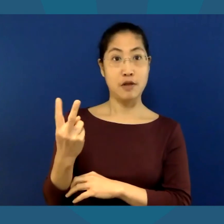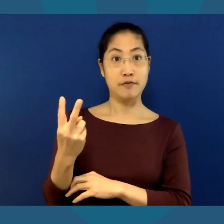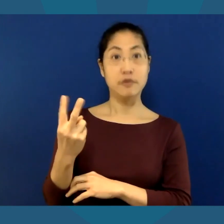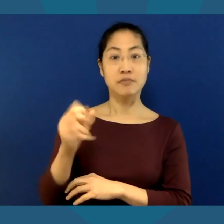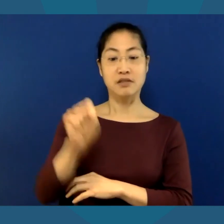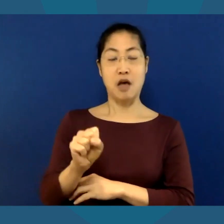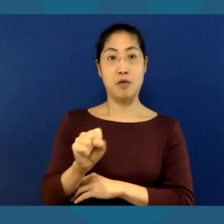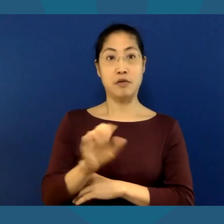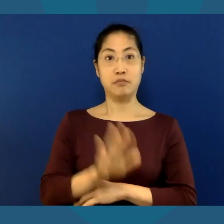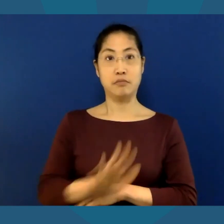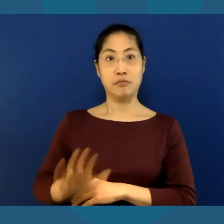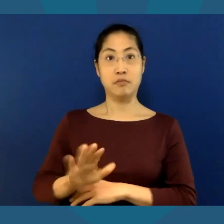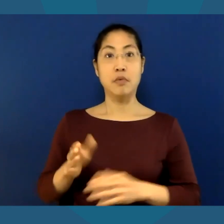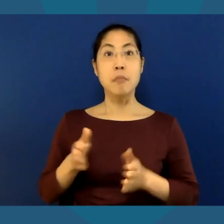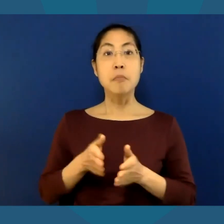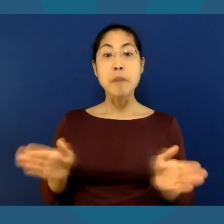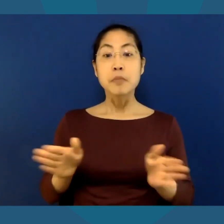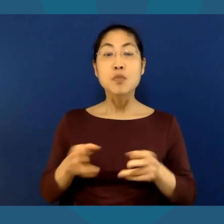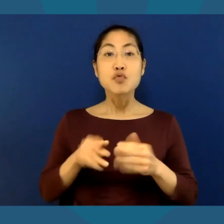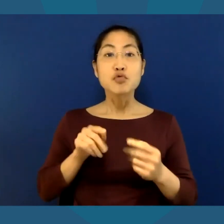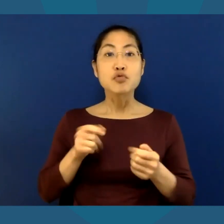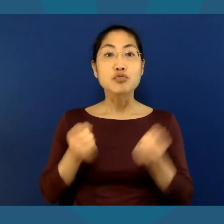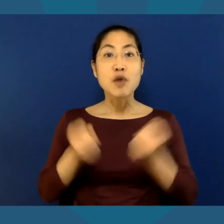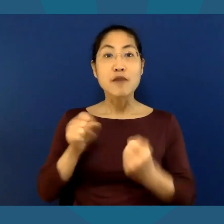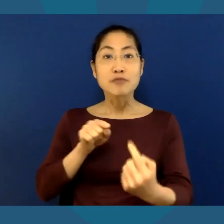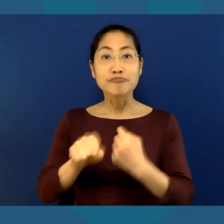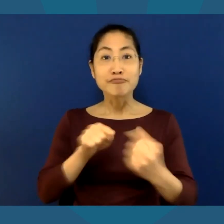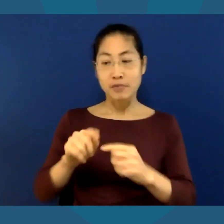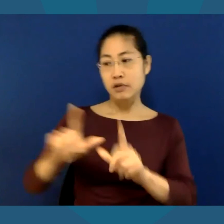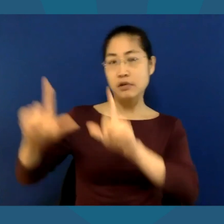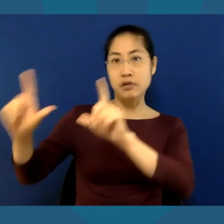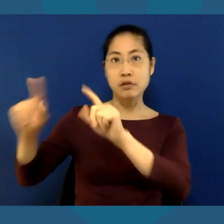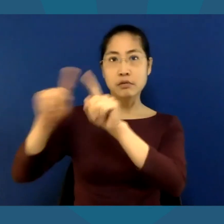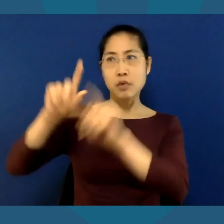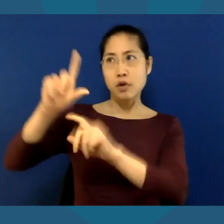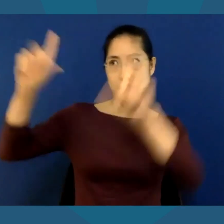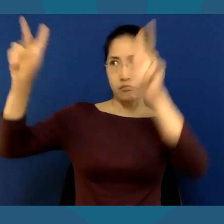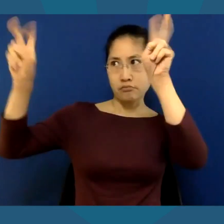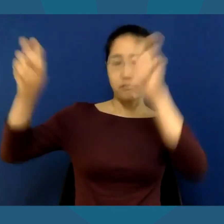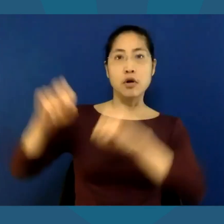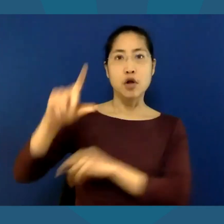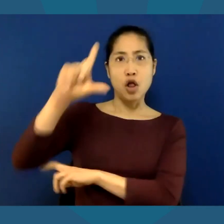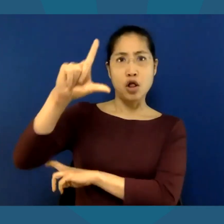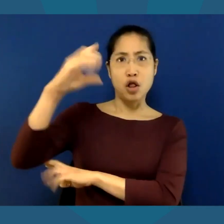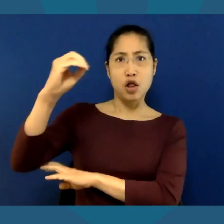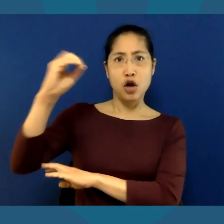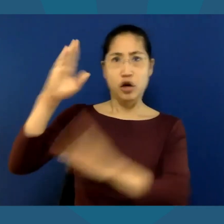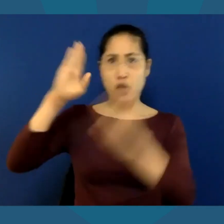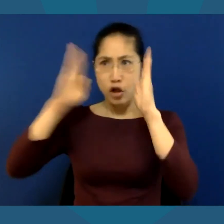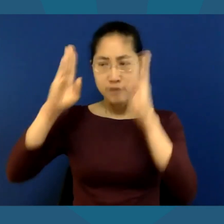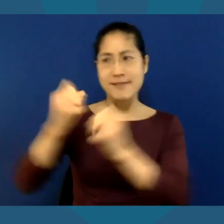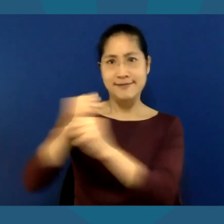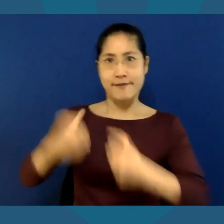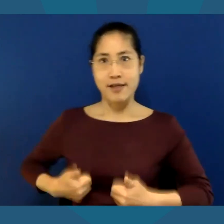In 2012, he launched Look, Save a Life in Southern Arizona,